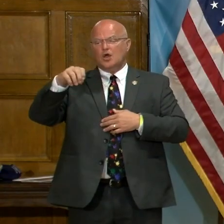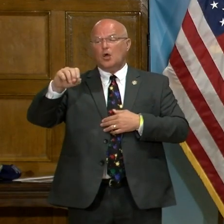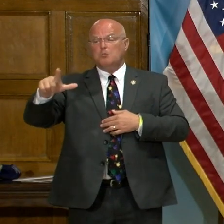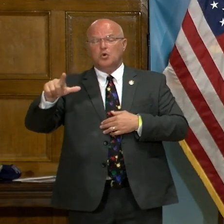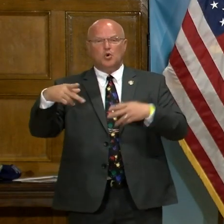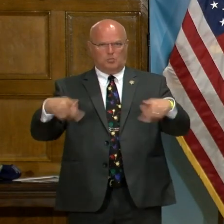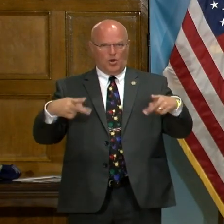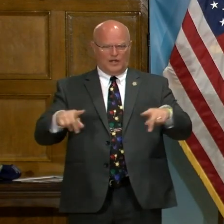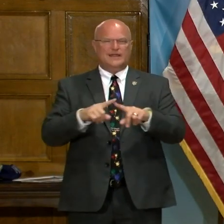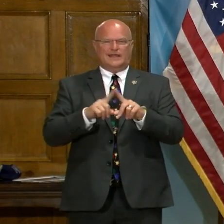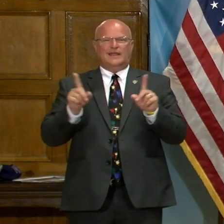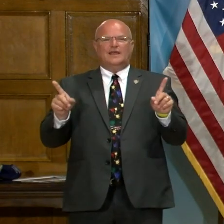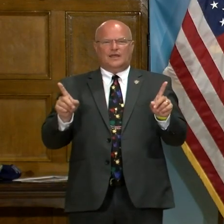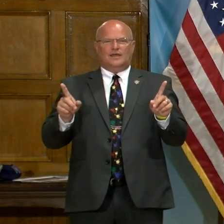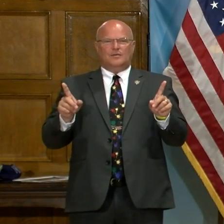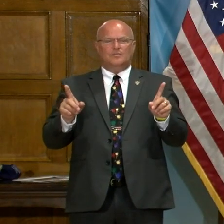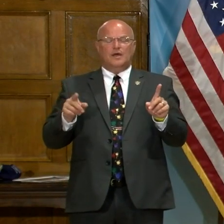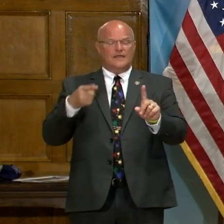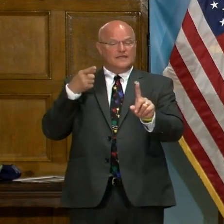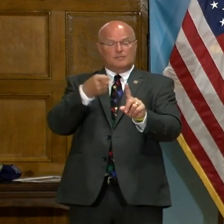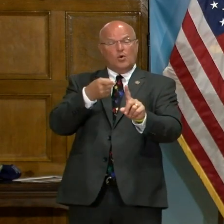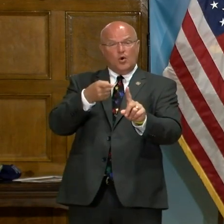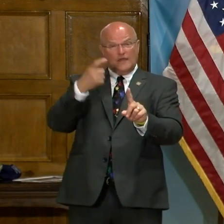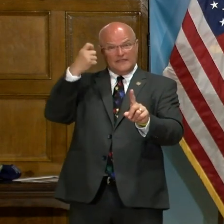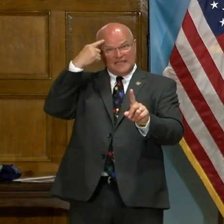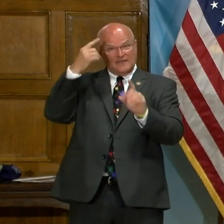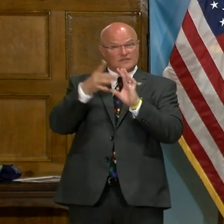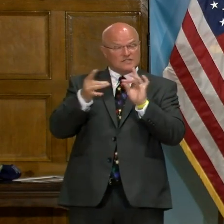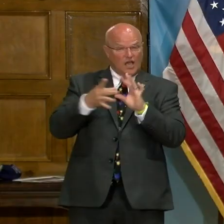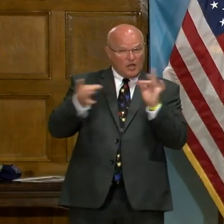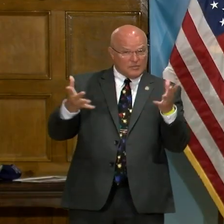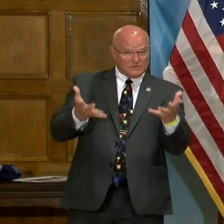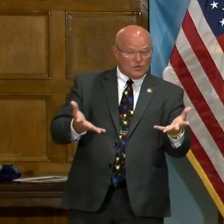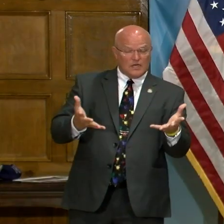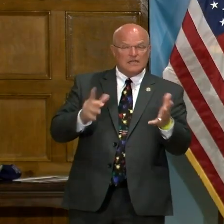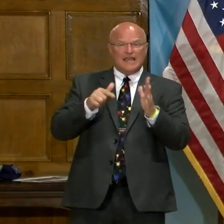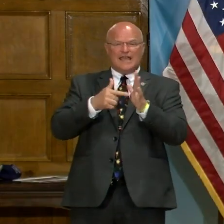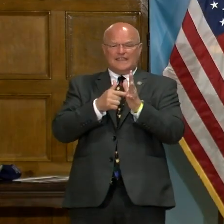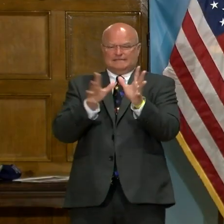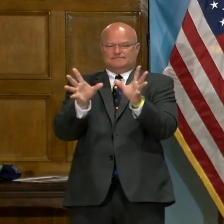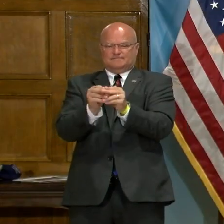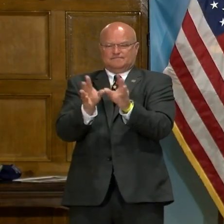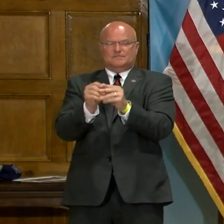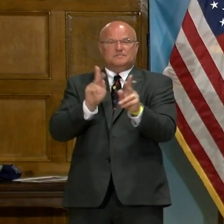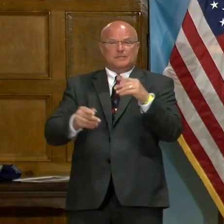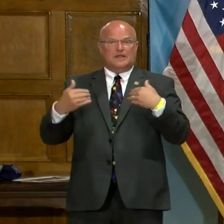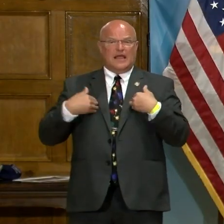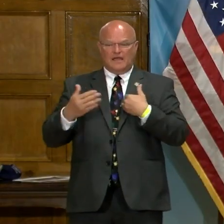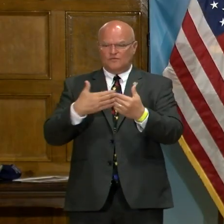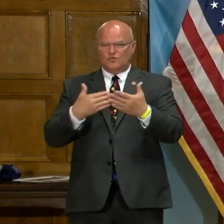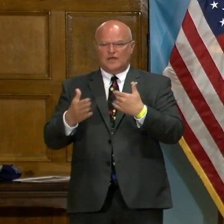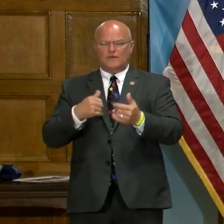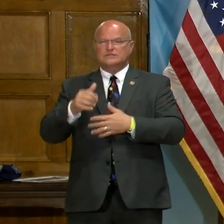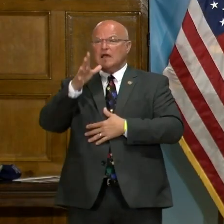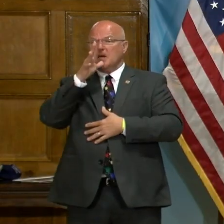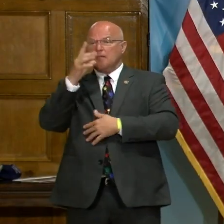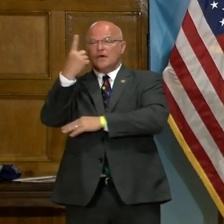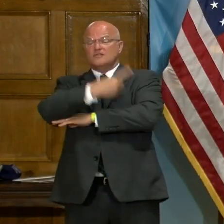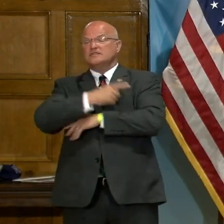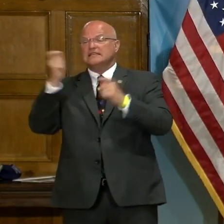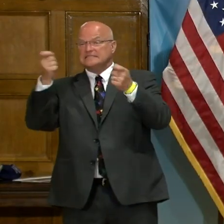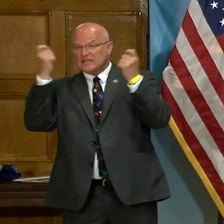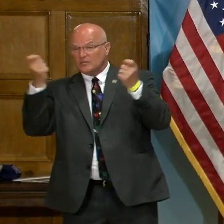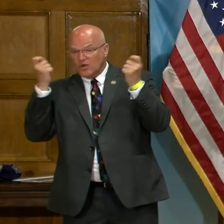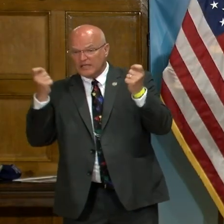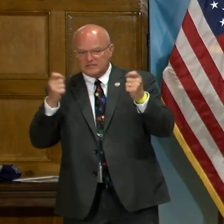party. But the point of the governor's comments was that these gatherings that people have, whether it's a Mother's Day celebration